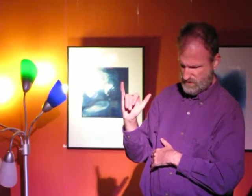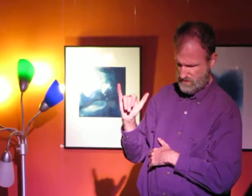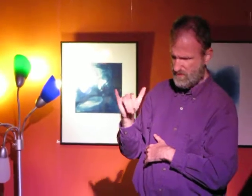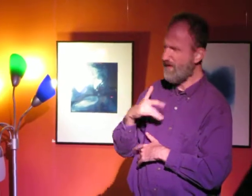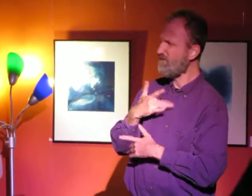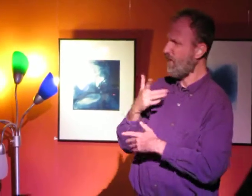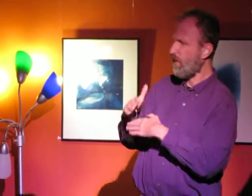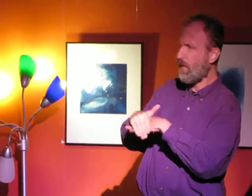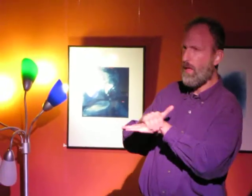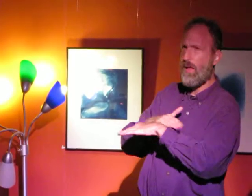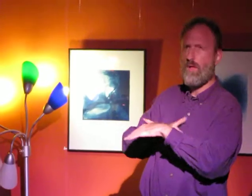him.